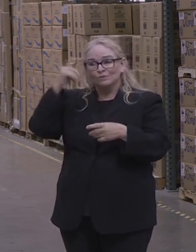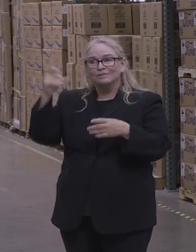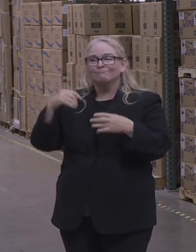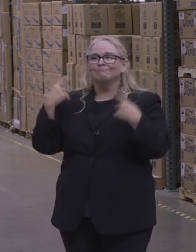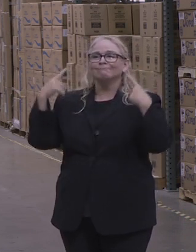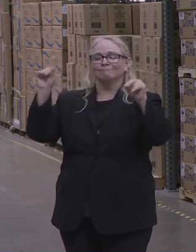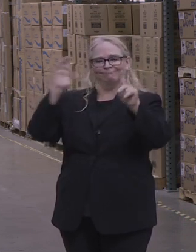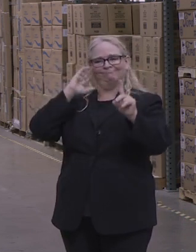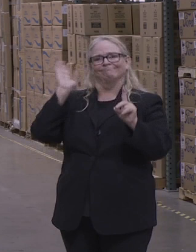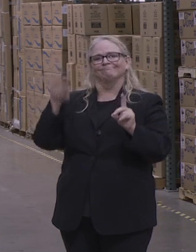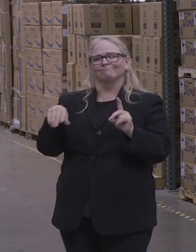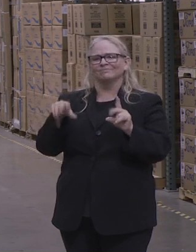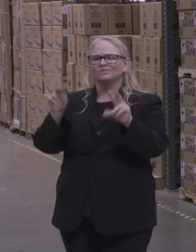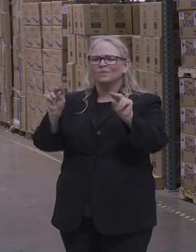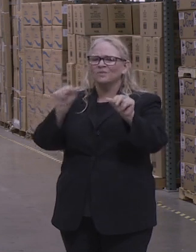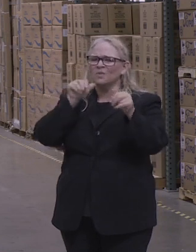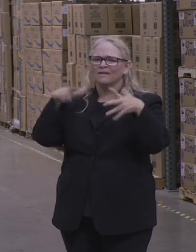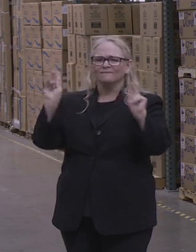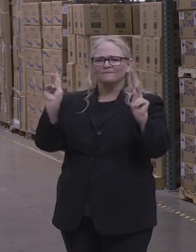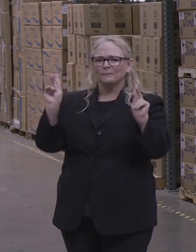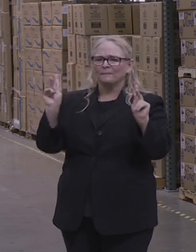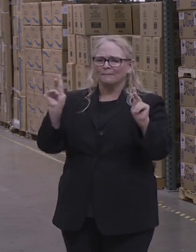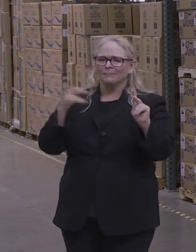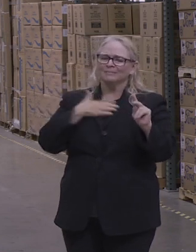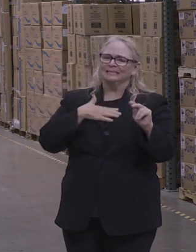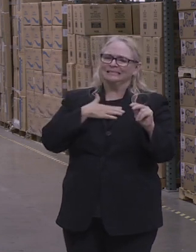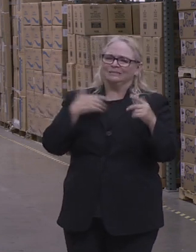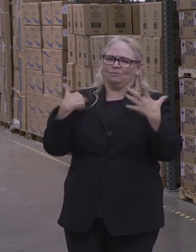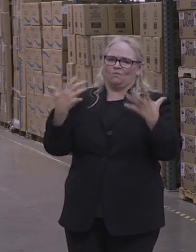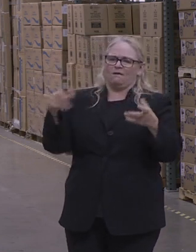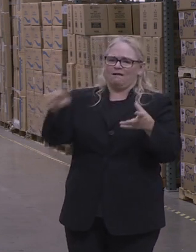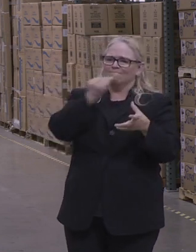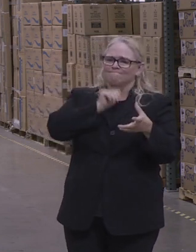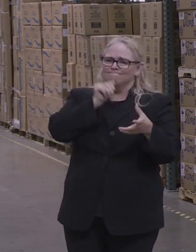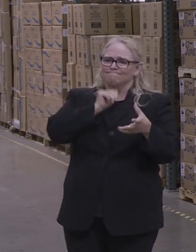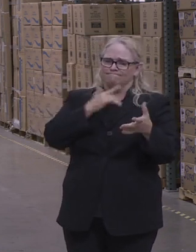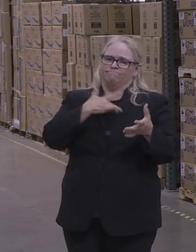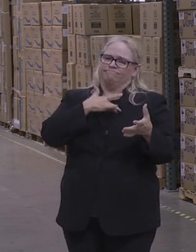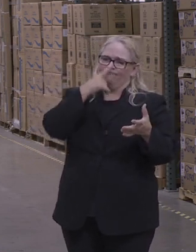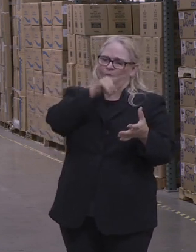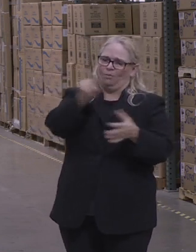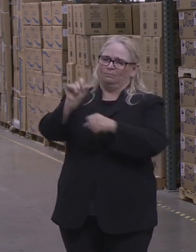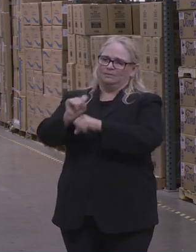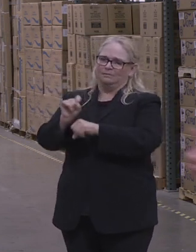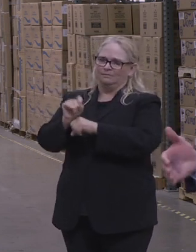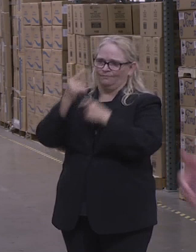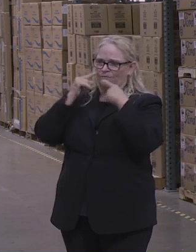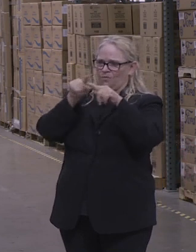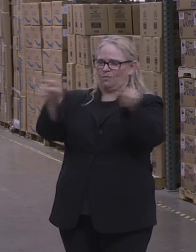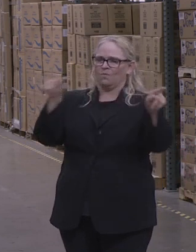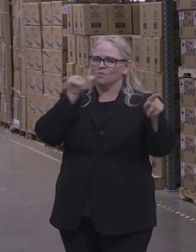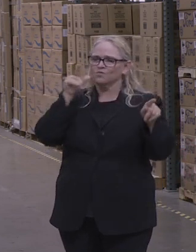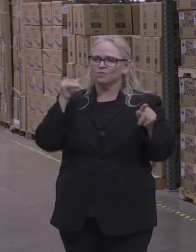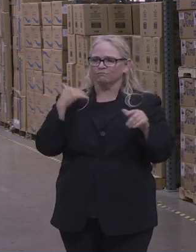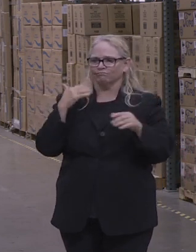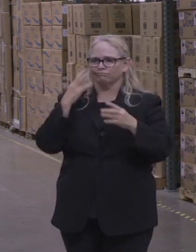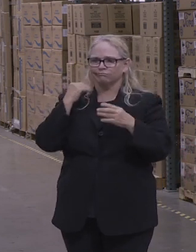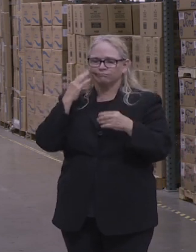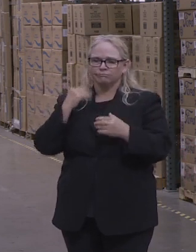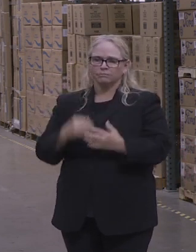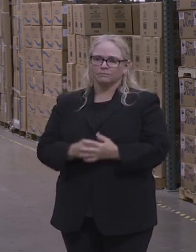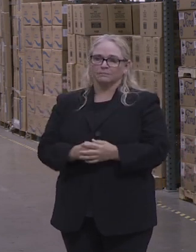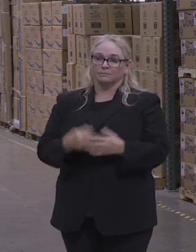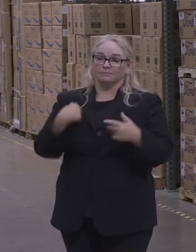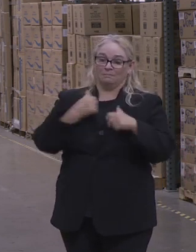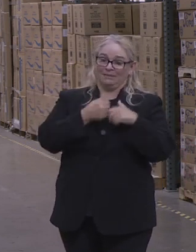so know that you're close to my heart, and I don't take any of these decisions lightly